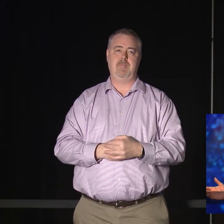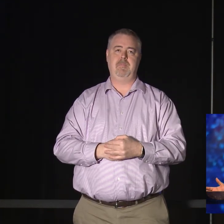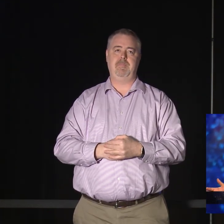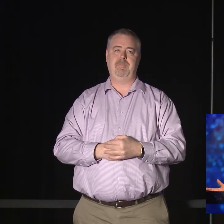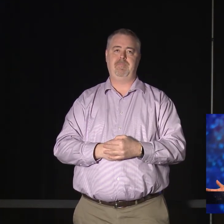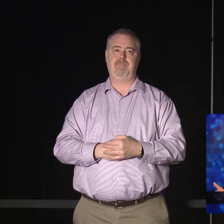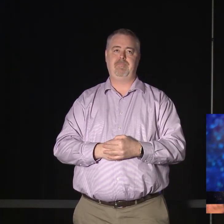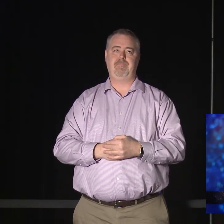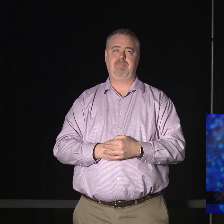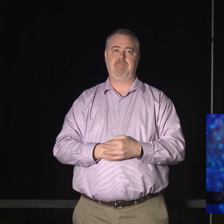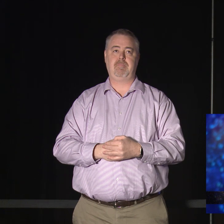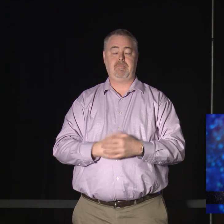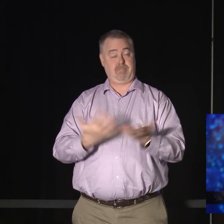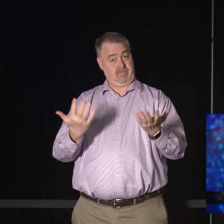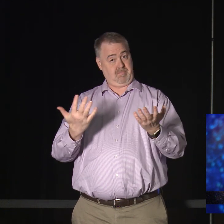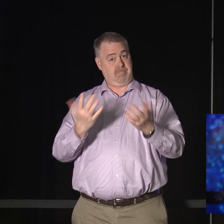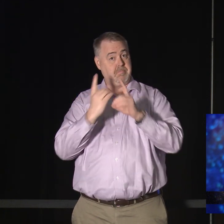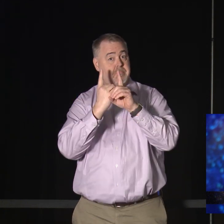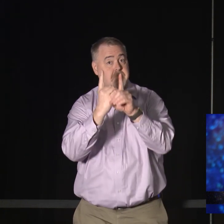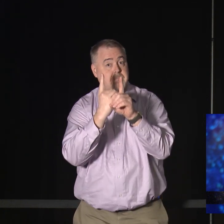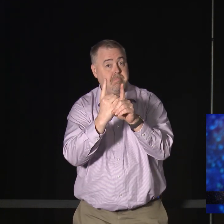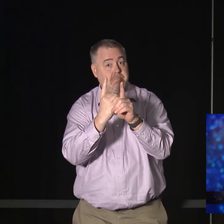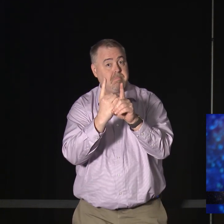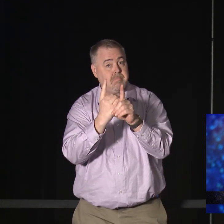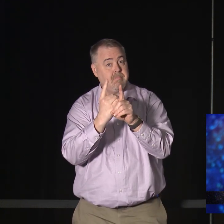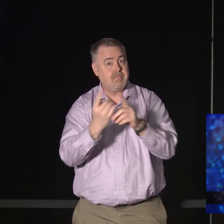Just think about the disciples.